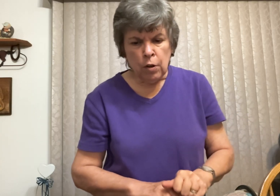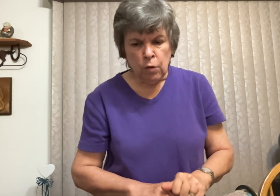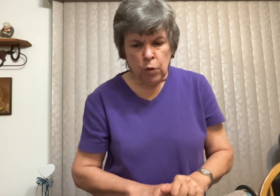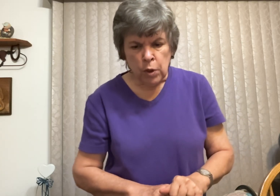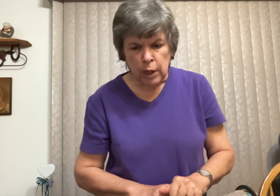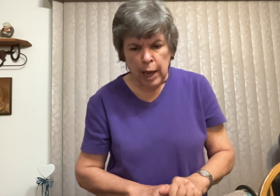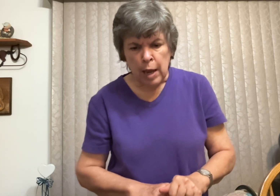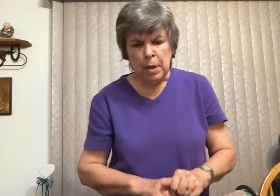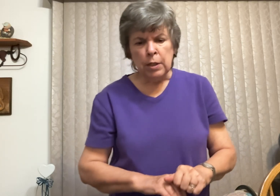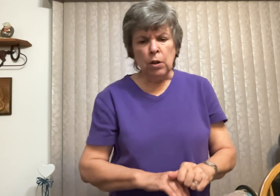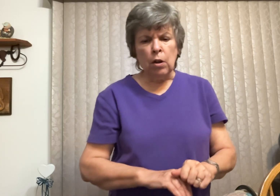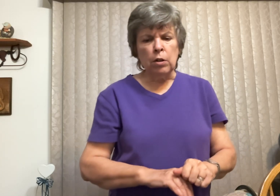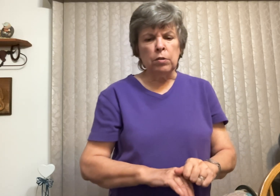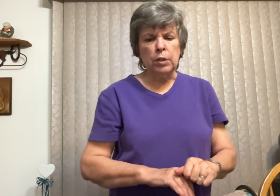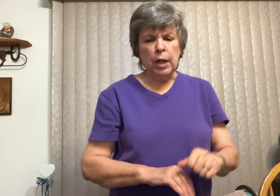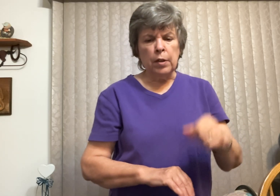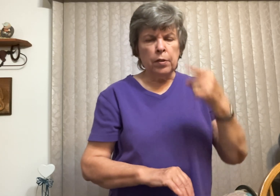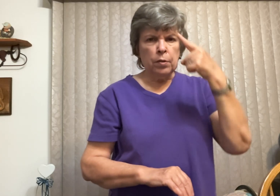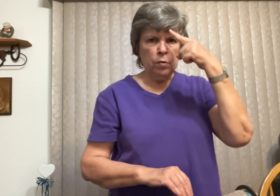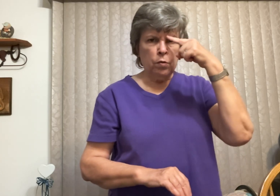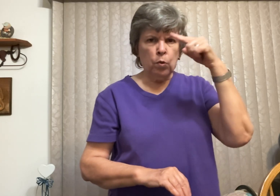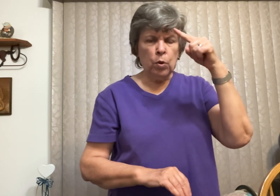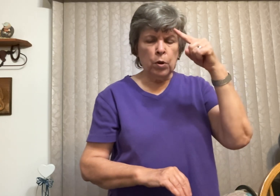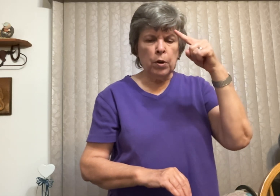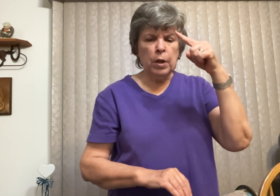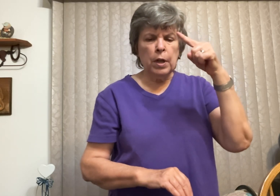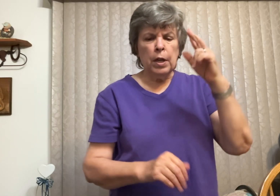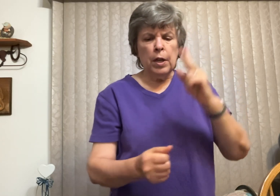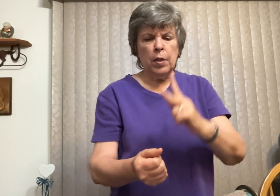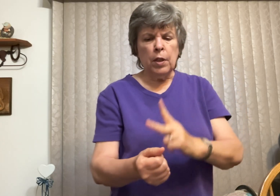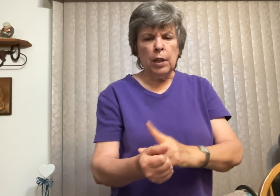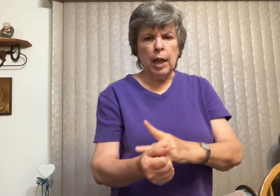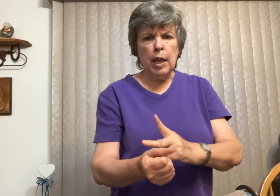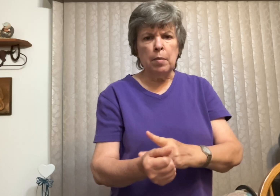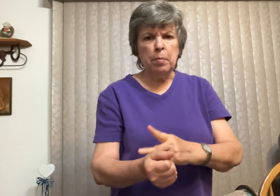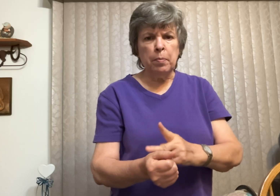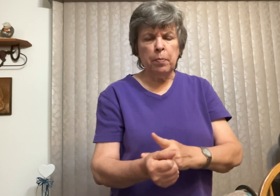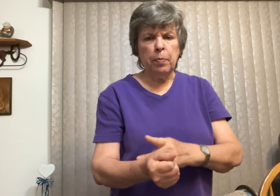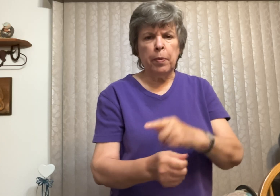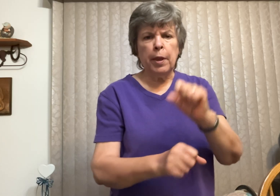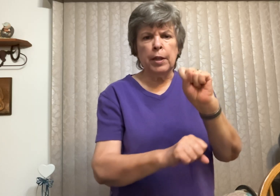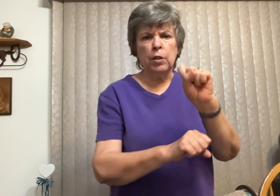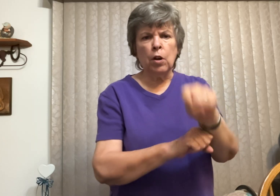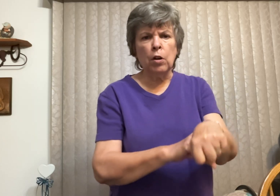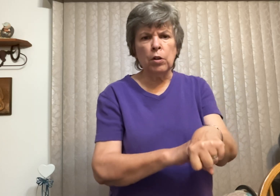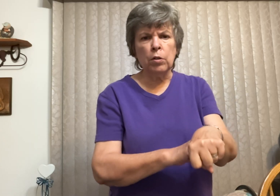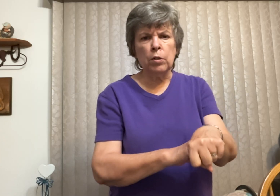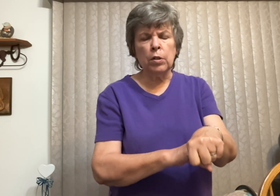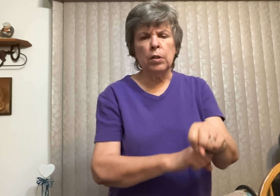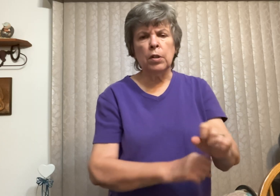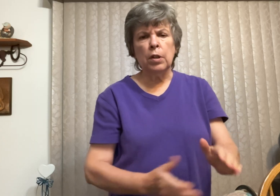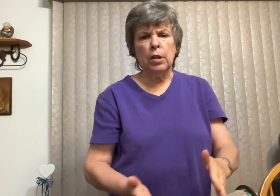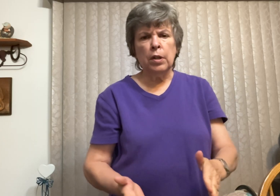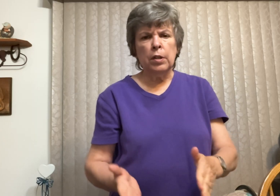For the Lamb had conquered death. For the Lamb had conquered